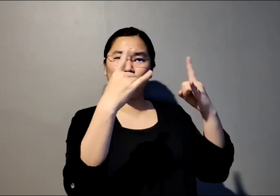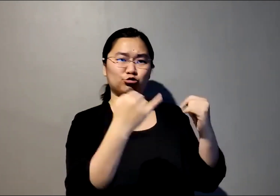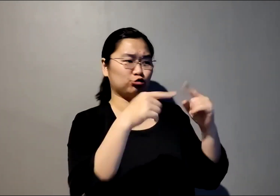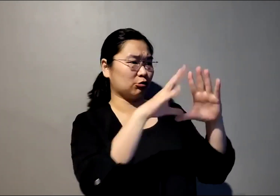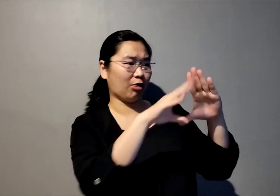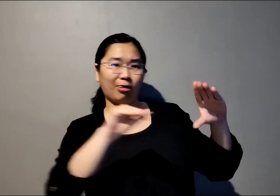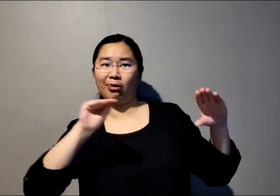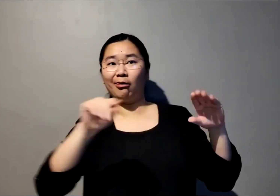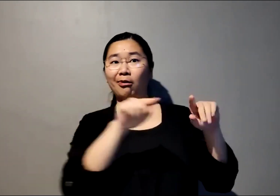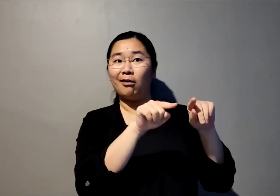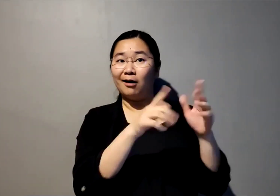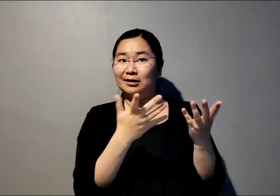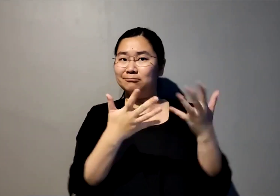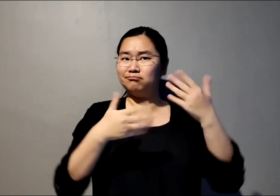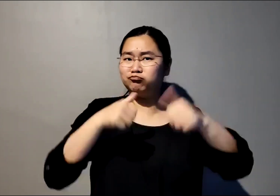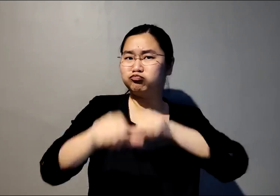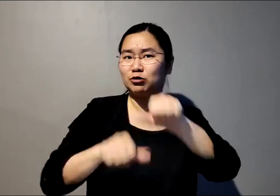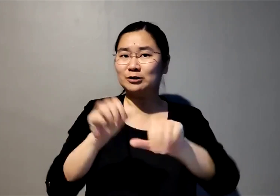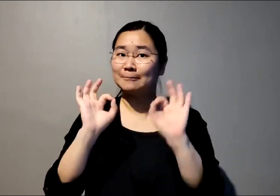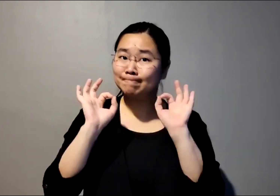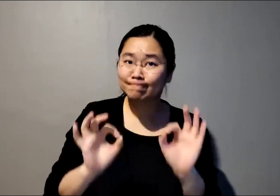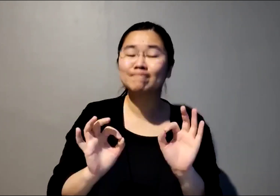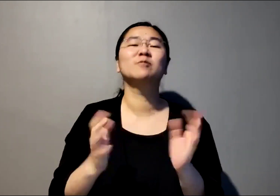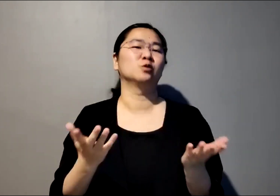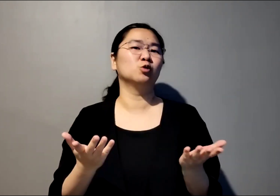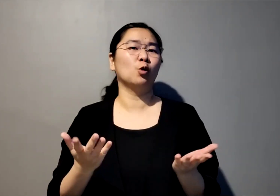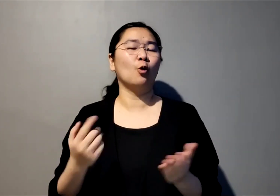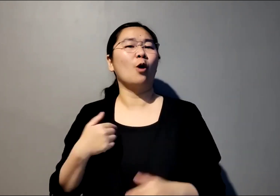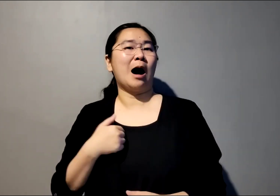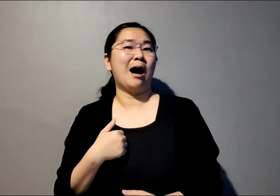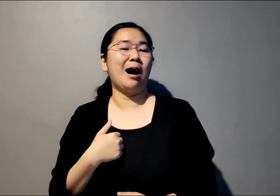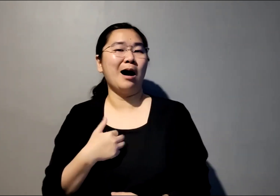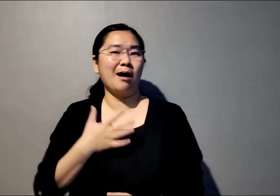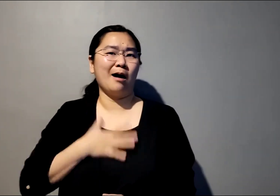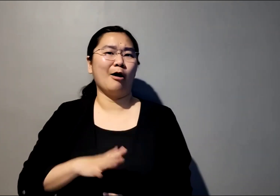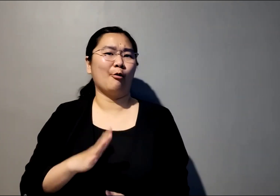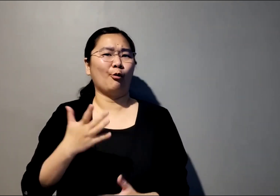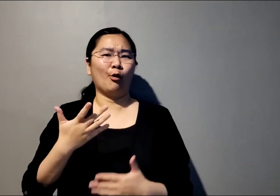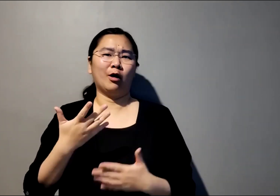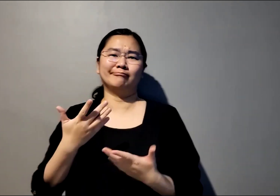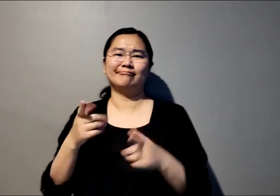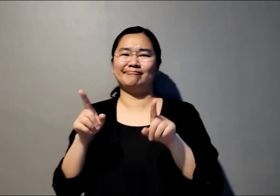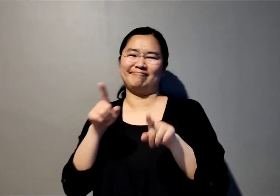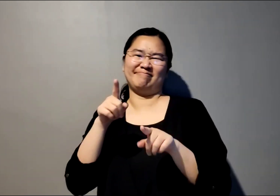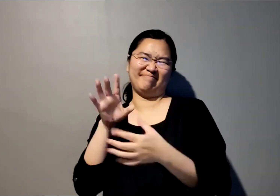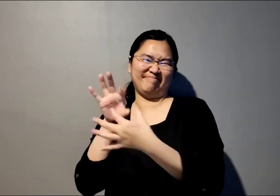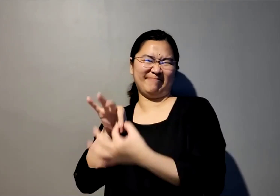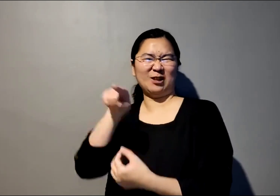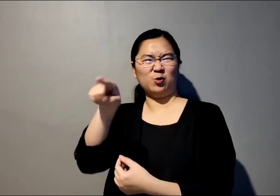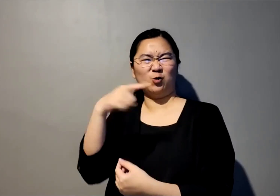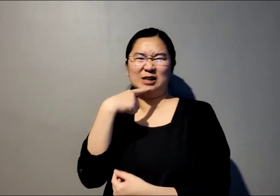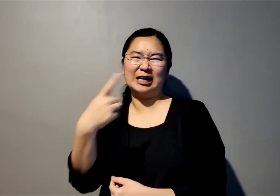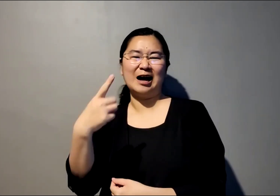honored to be the co-host for the Third Global Disability Summit, and we co-authored or co-drafted the